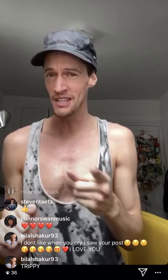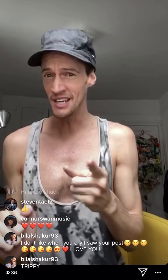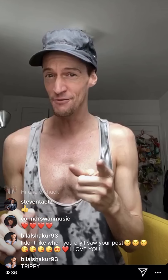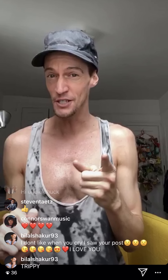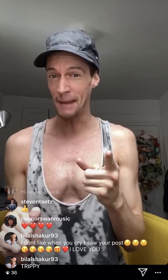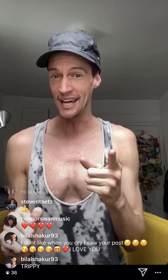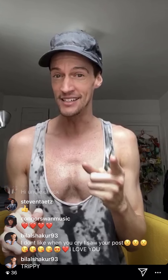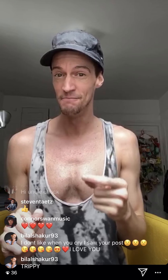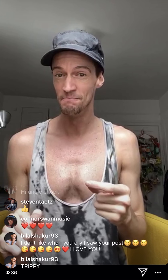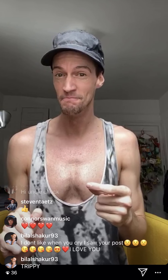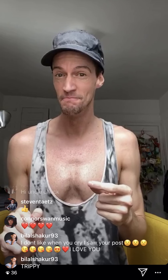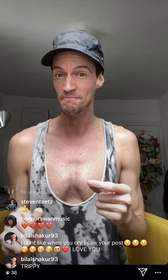for demand.